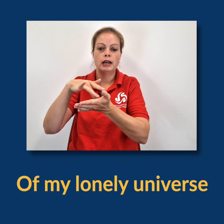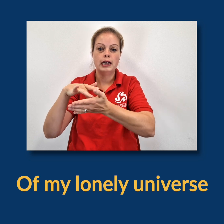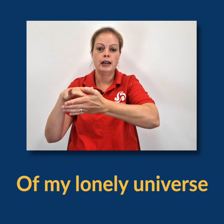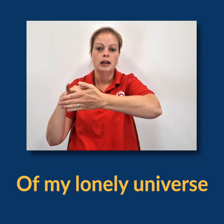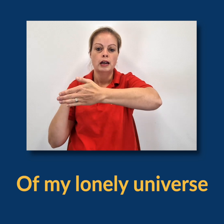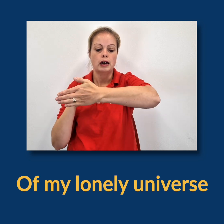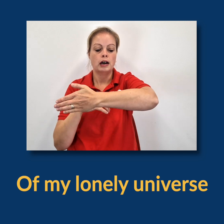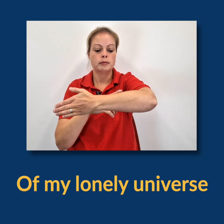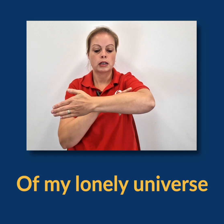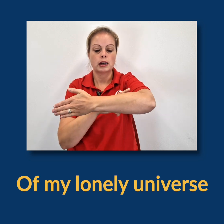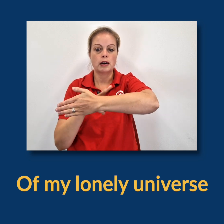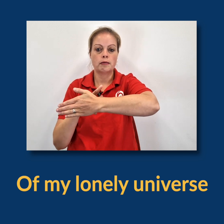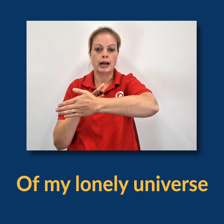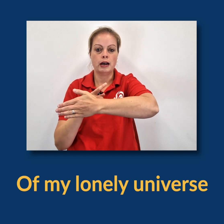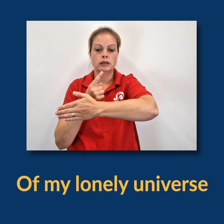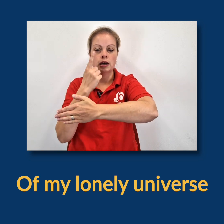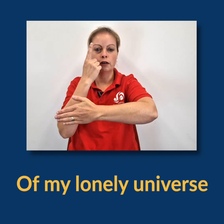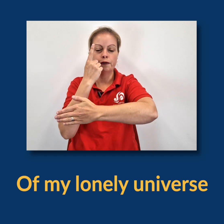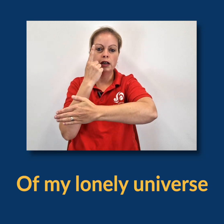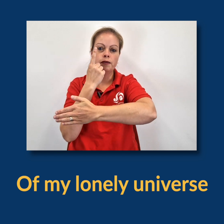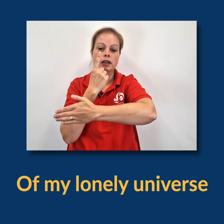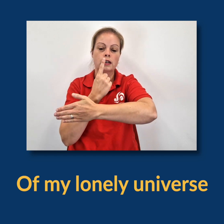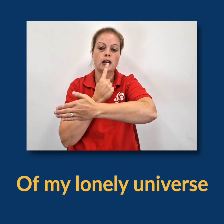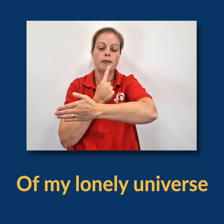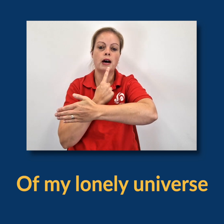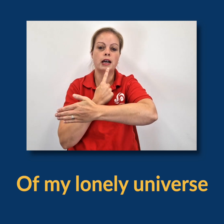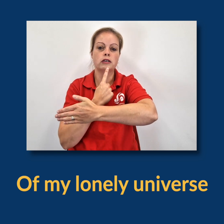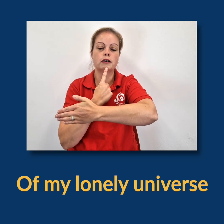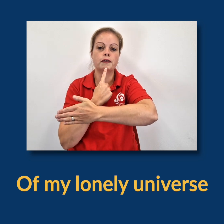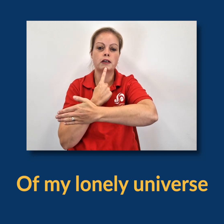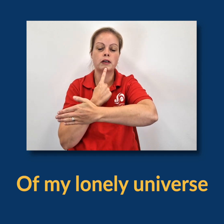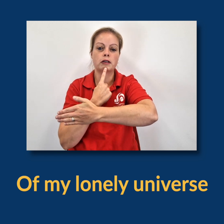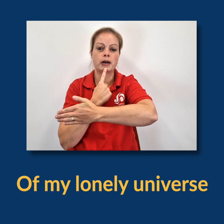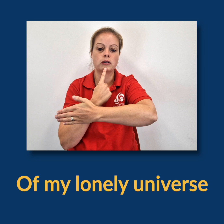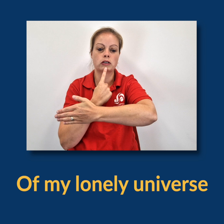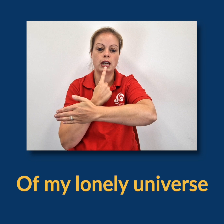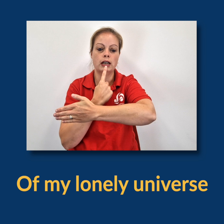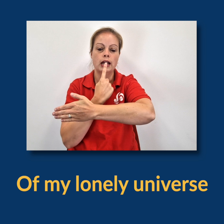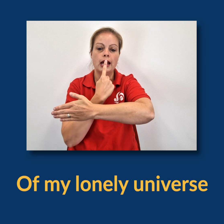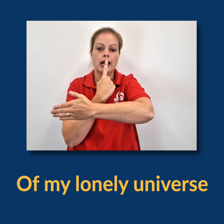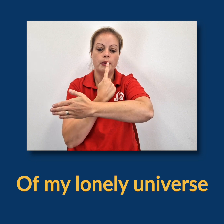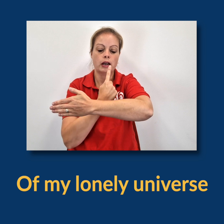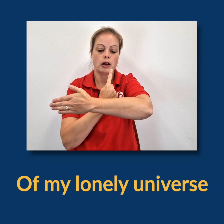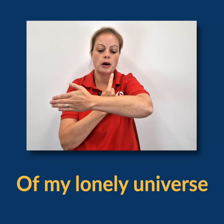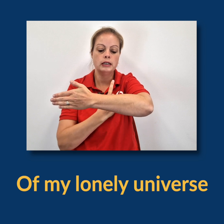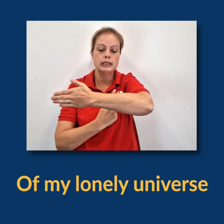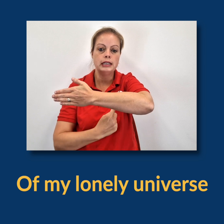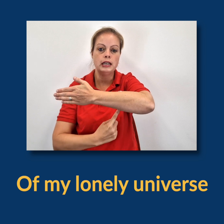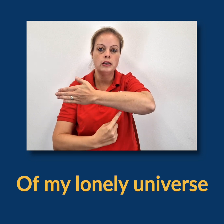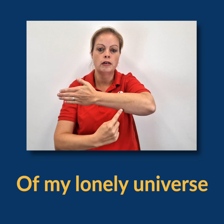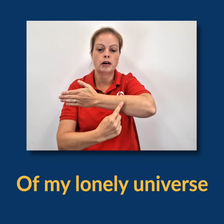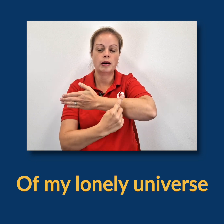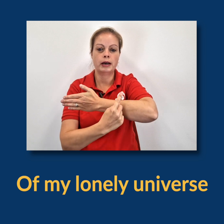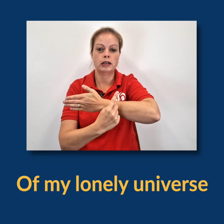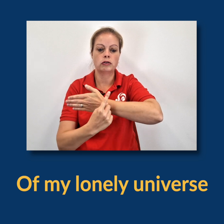lonely, arm's going to come round and your first finger is going to go behind. So your first finger is by your chin and we're going to go underneath your arm and then towards